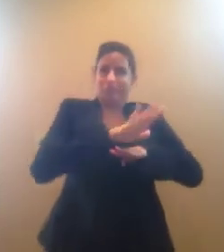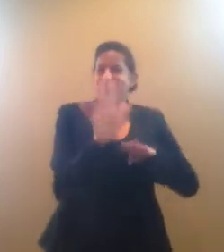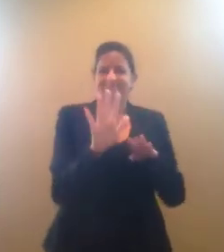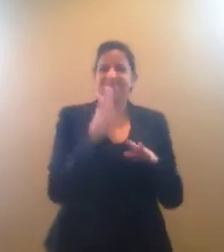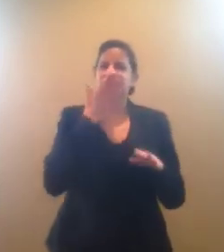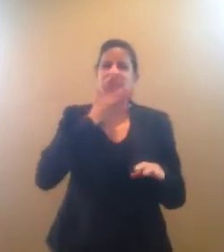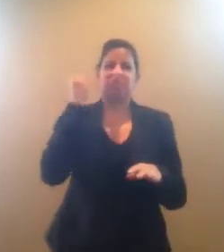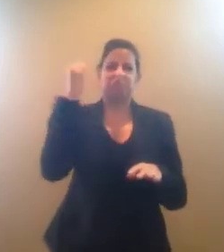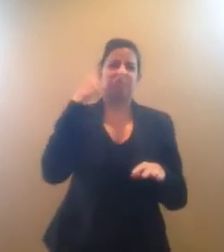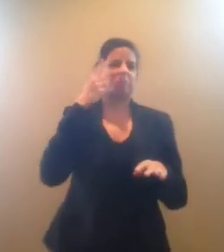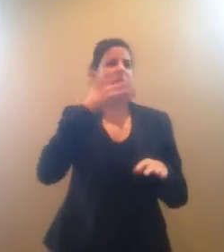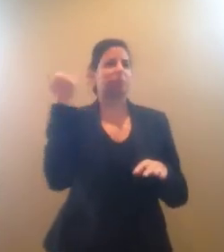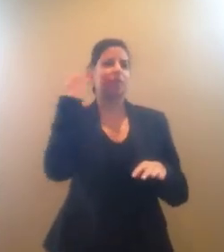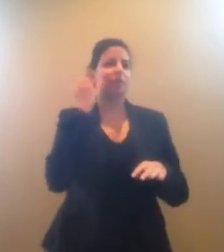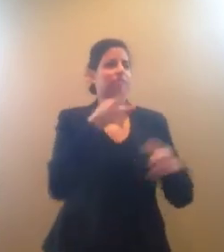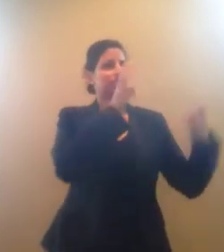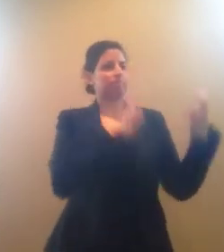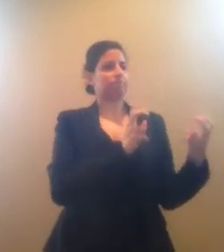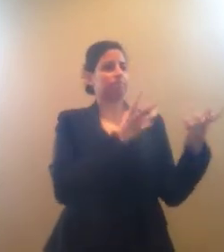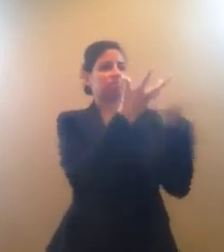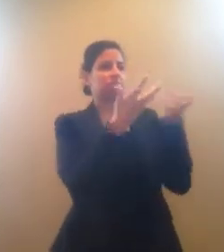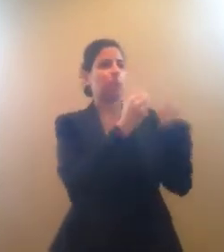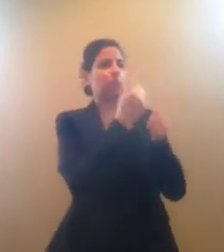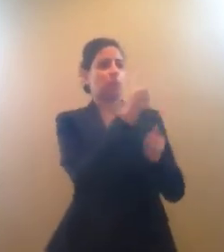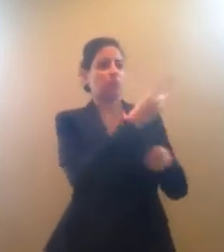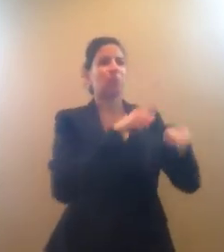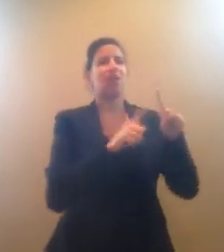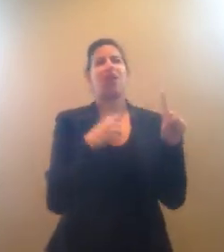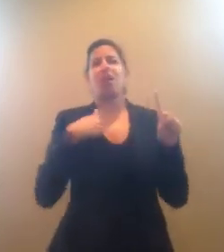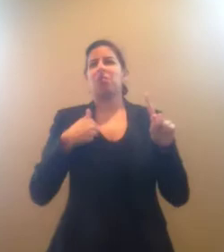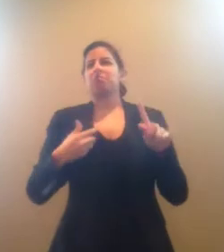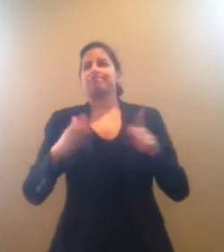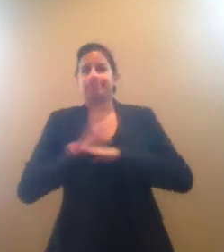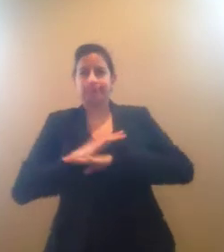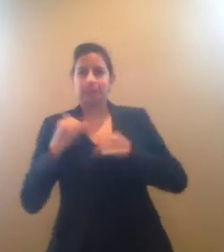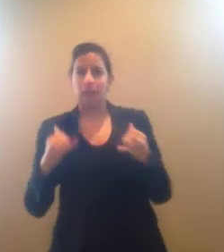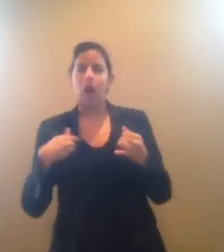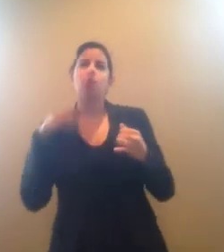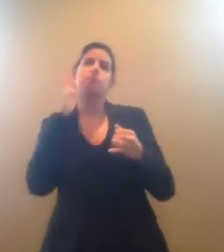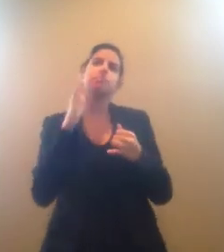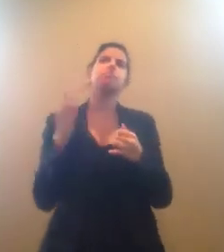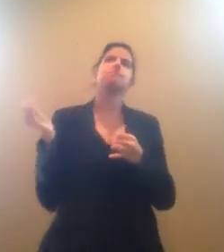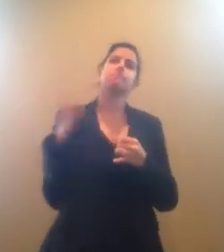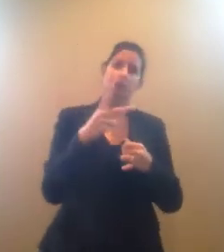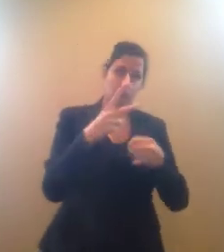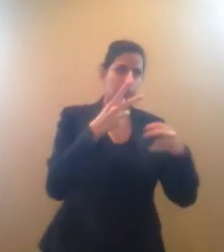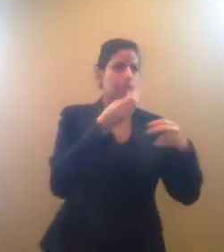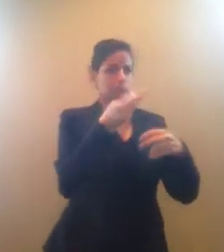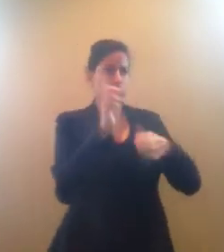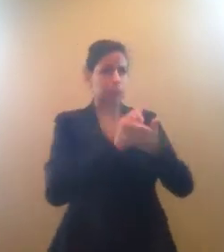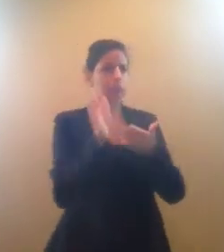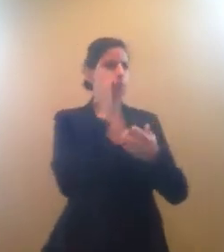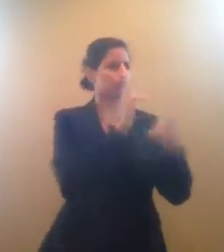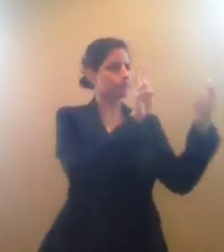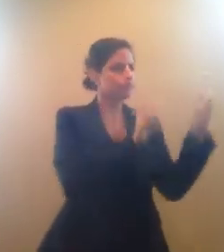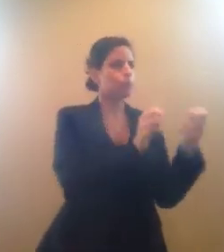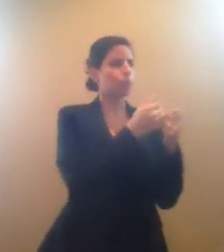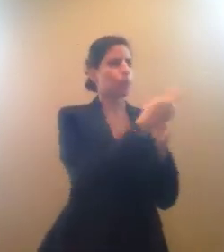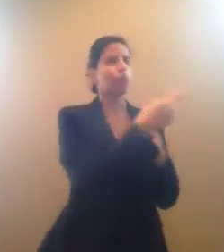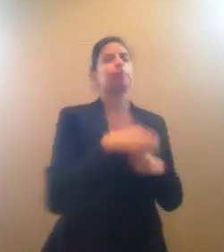willing to adopt her. I want to go back and talk to her. But I was off on assignment. I figured I'd come back in a couple of weeks and talk to the grandmother. And on Christmas Day, I was in Bangkok